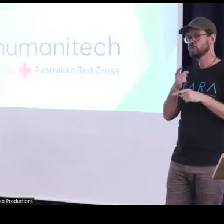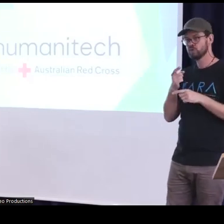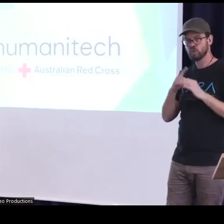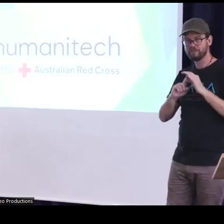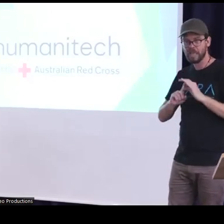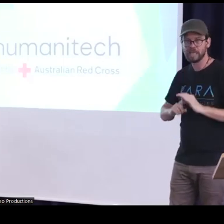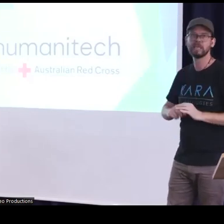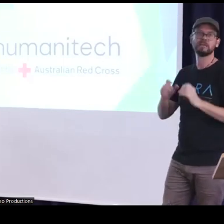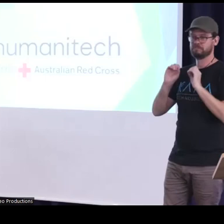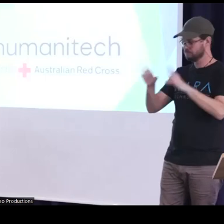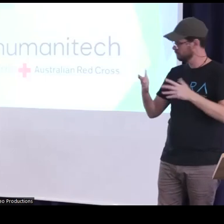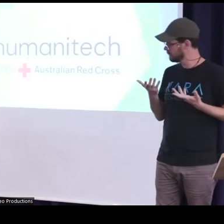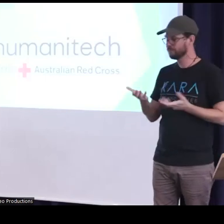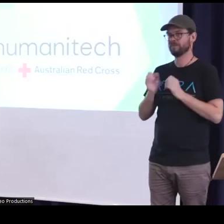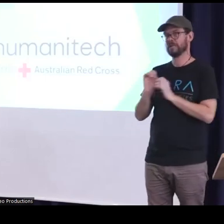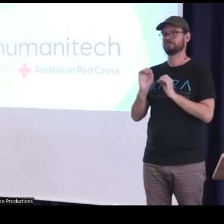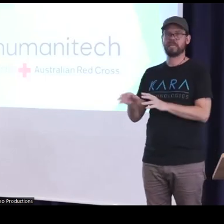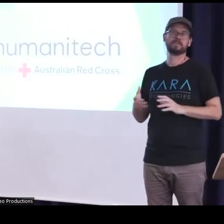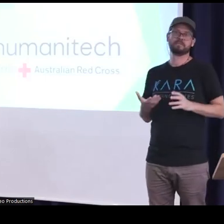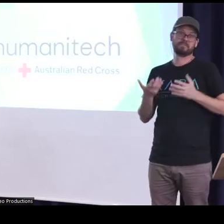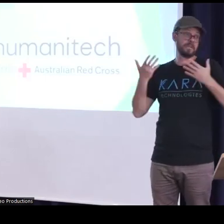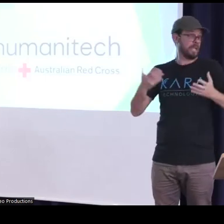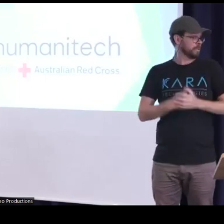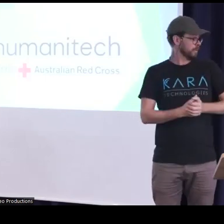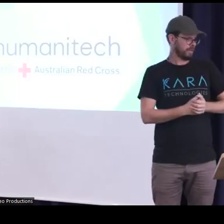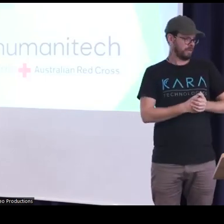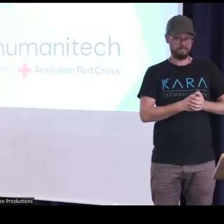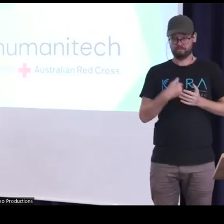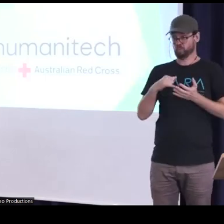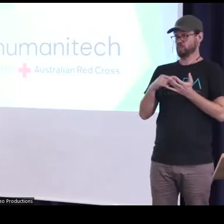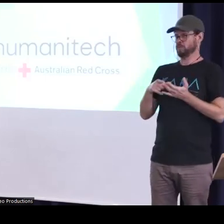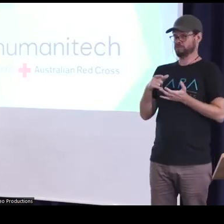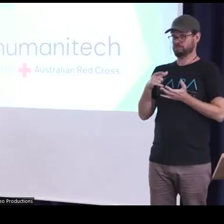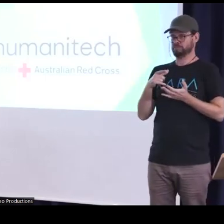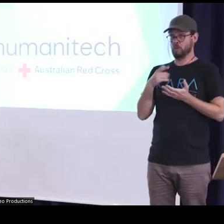video. So please feel free to jump on the survey and fill that out. We'd love to get your feedback.